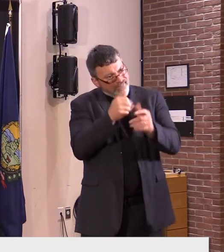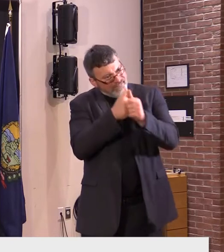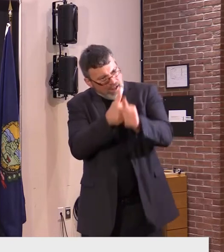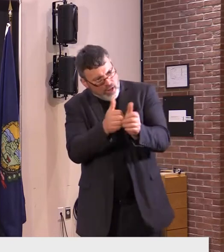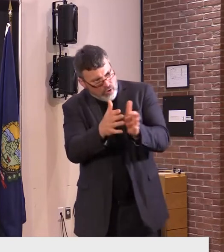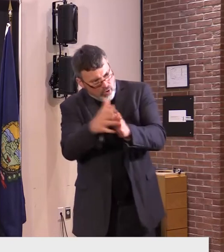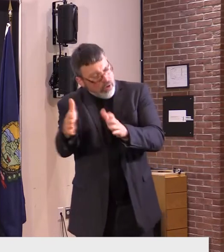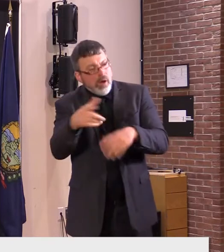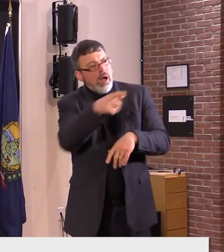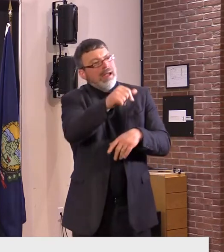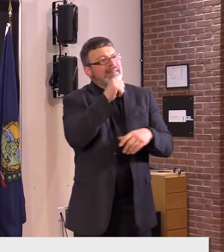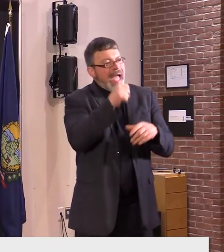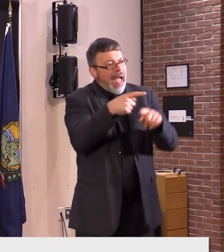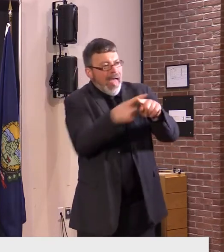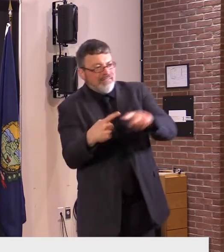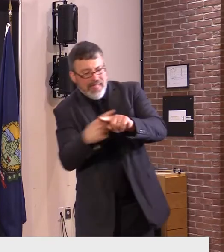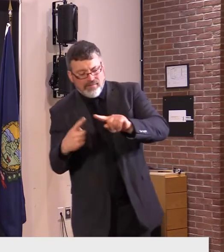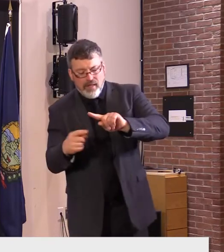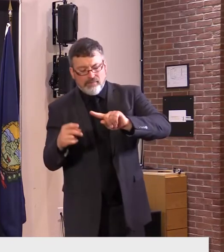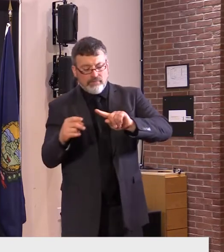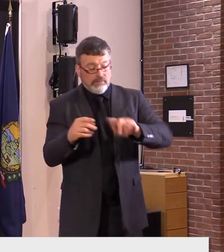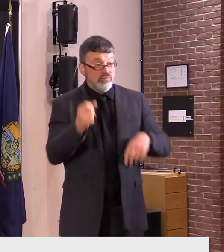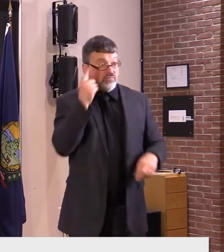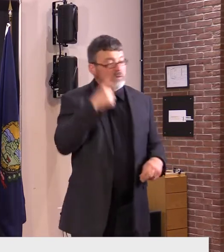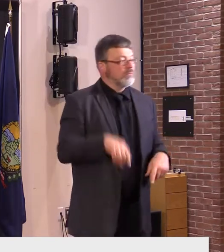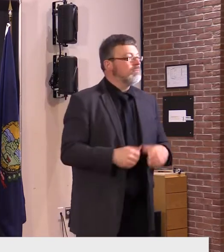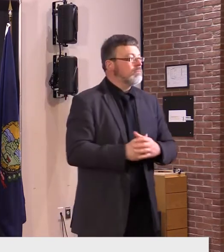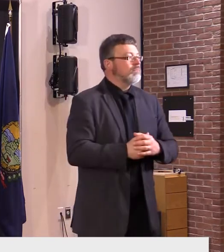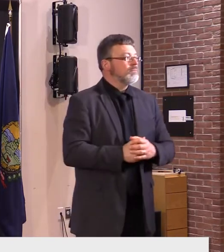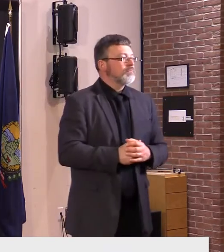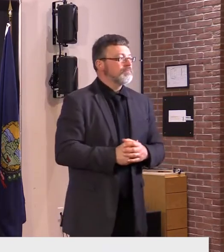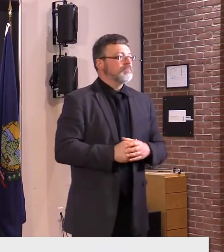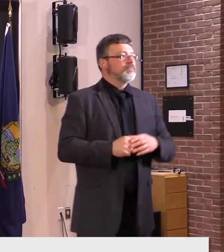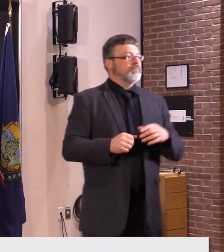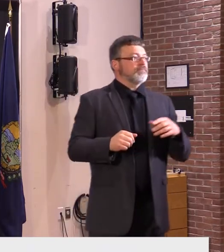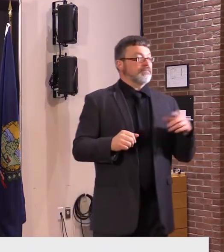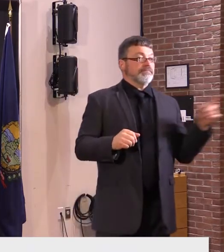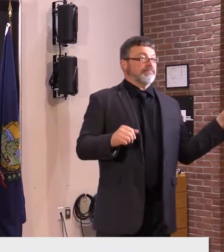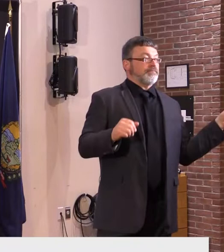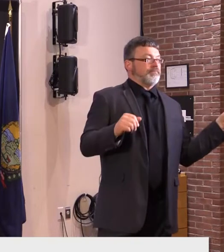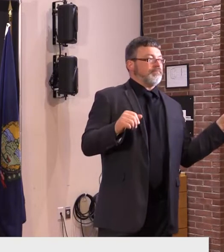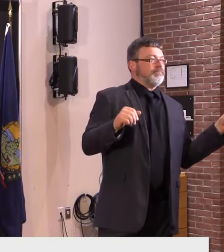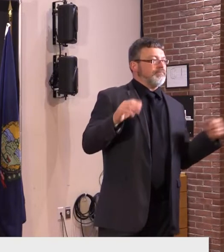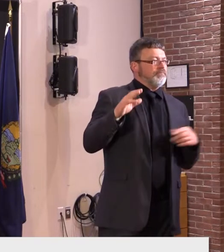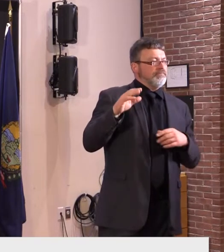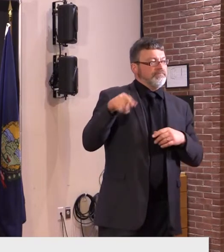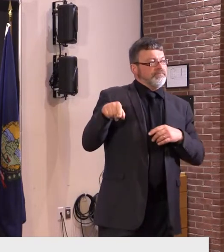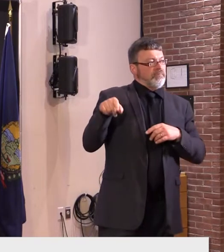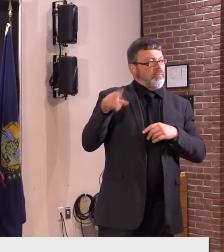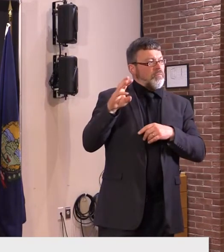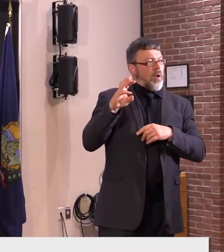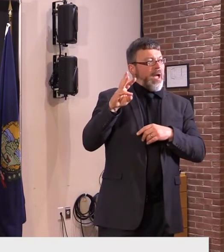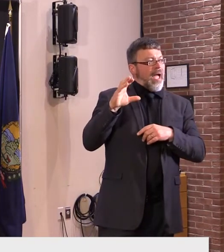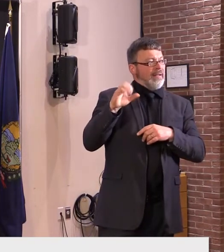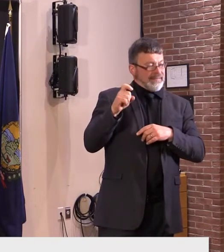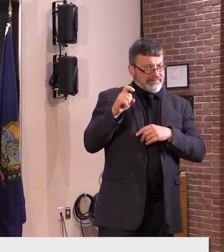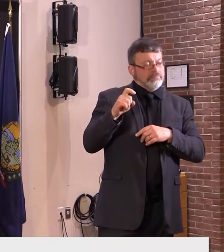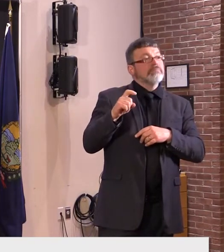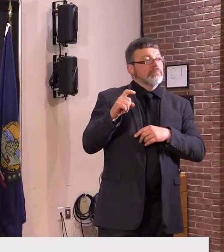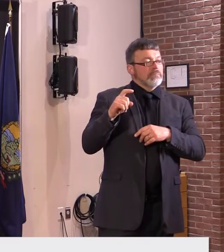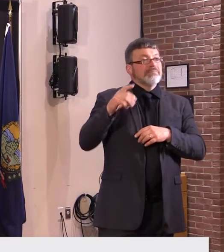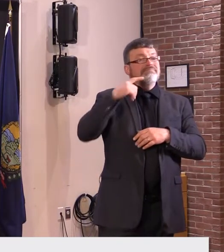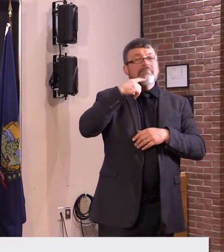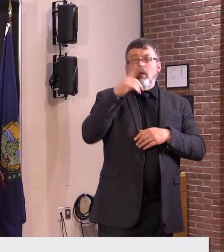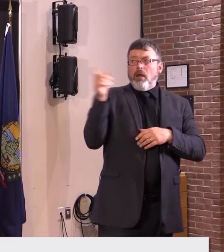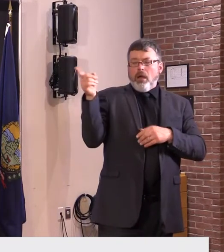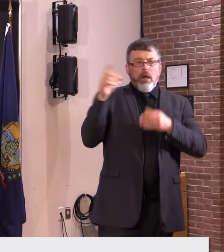Governor, I wanted to get back to the legislative session briefly. There's a number of bills that are on their way to your desk, but one of the more significant ones,